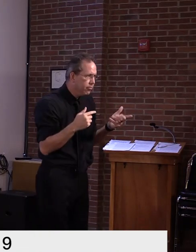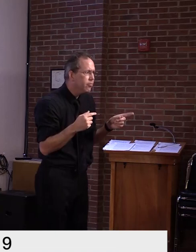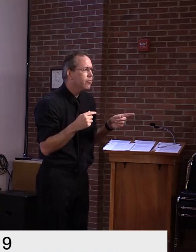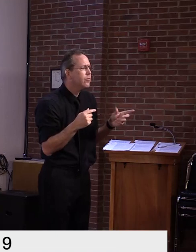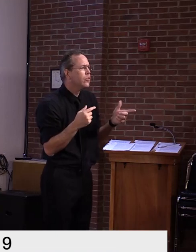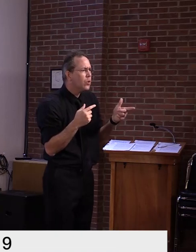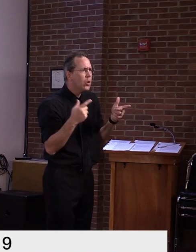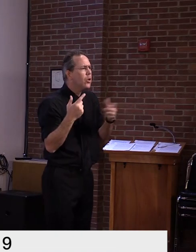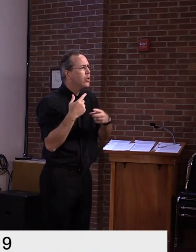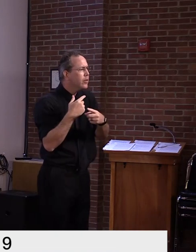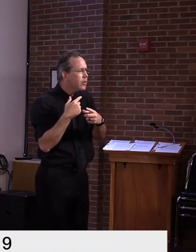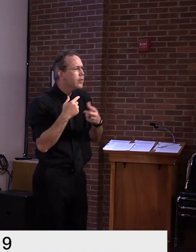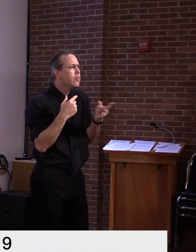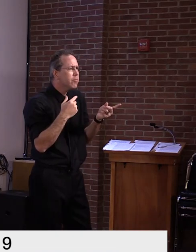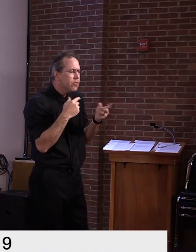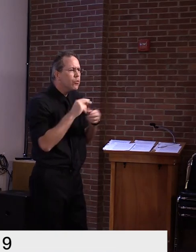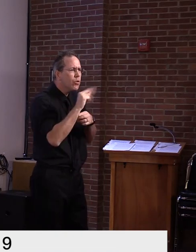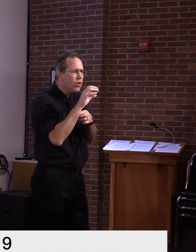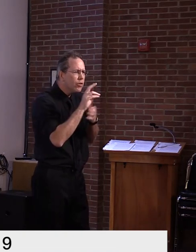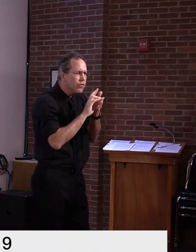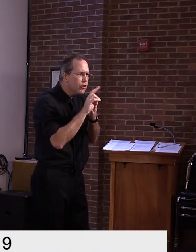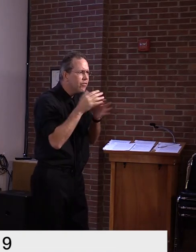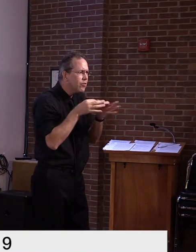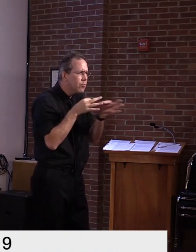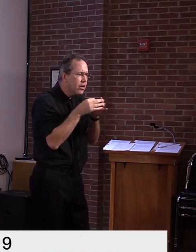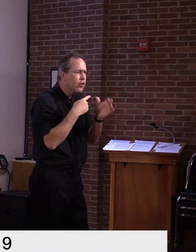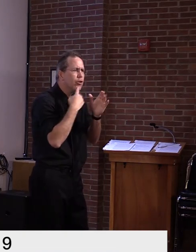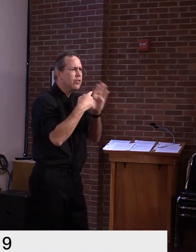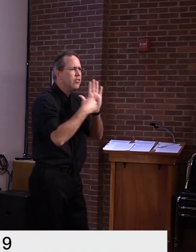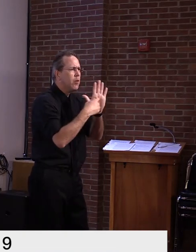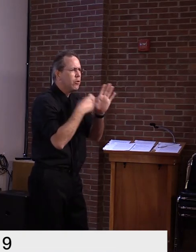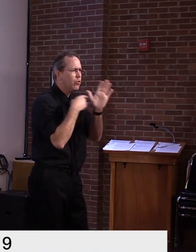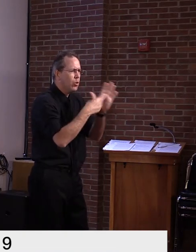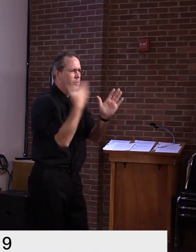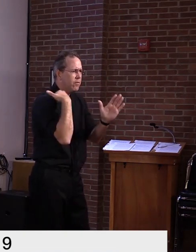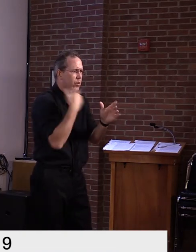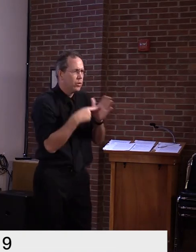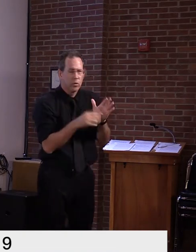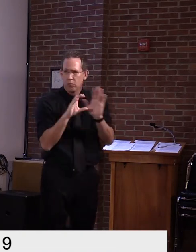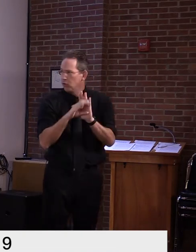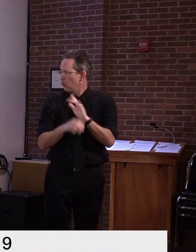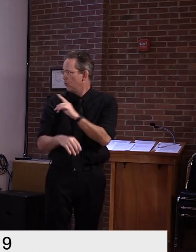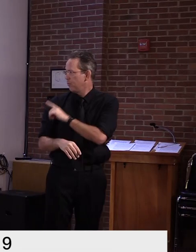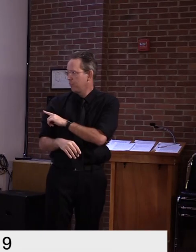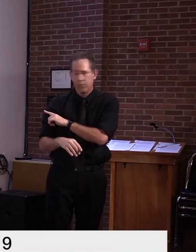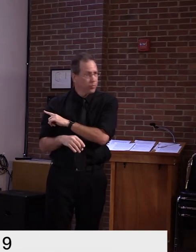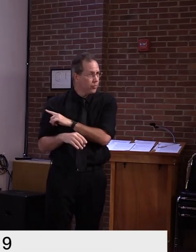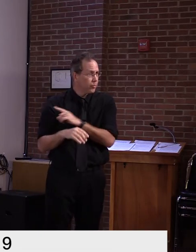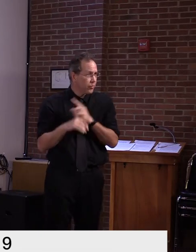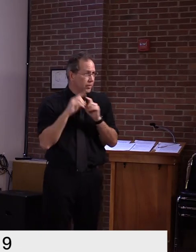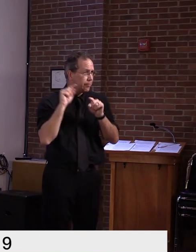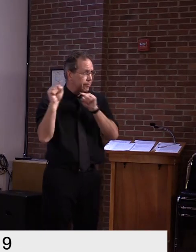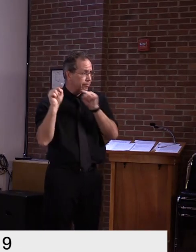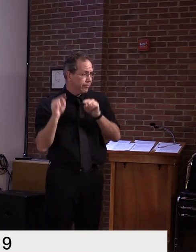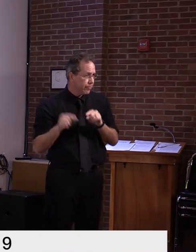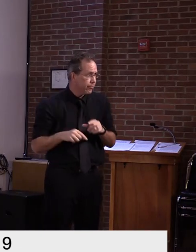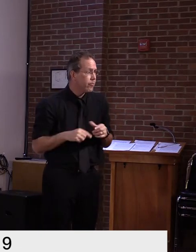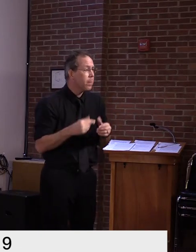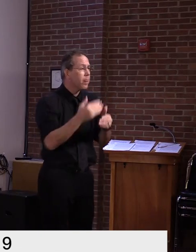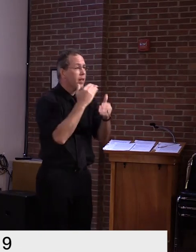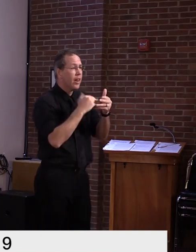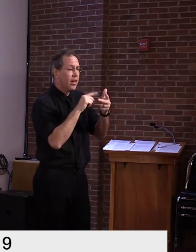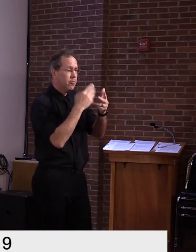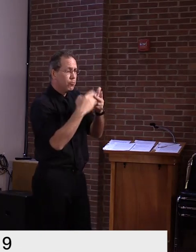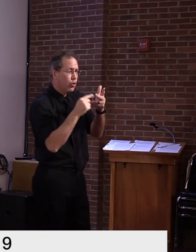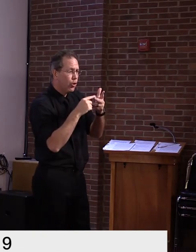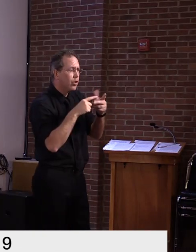some numbers to that and show that specific example. And then lastly, we talked about testing. You can see that the testing